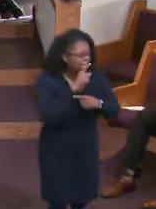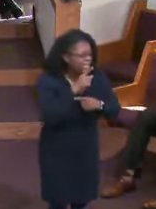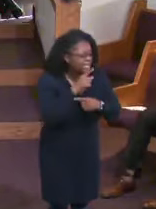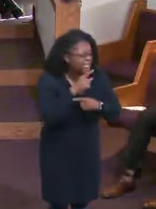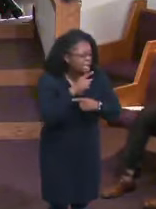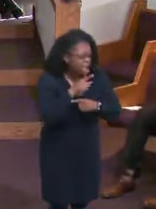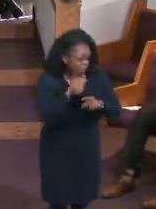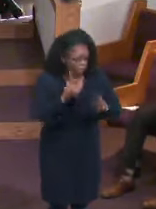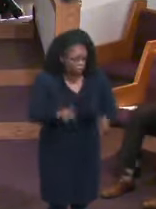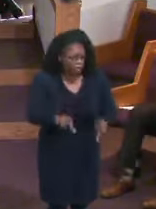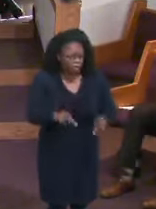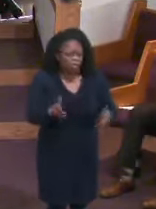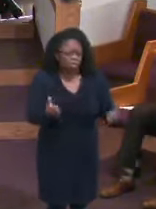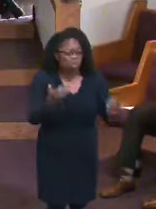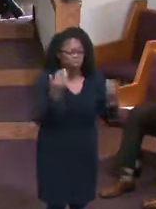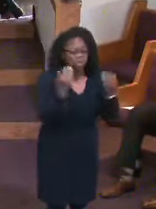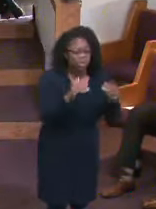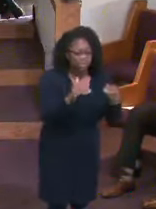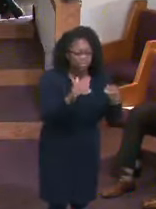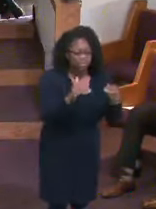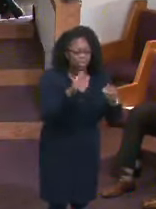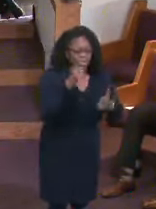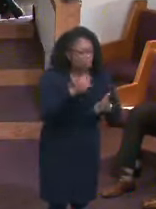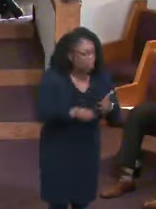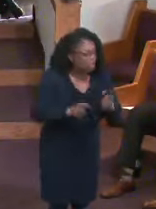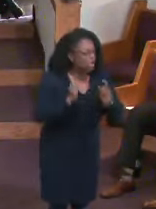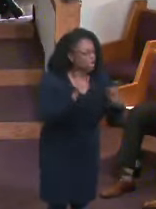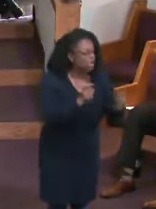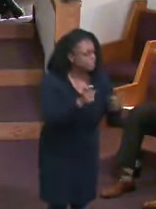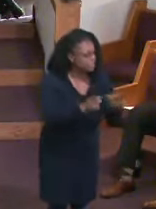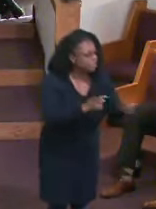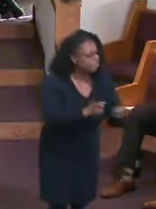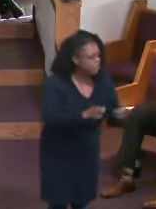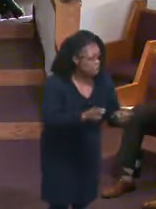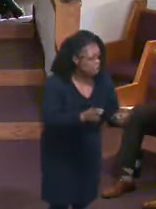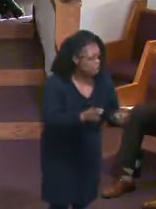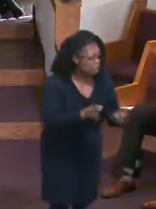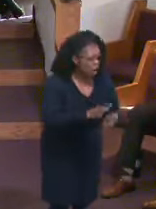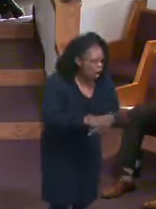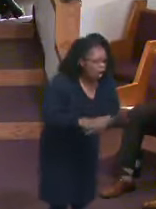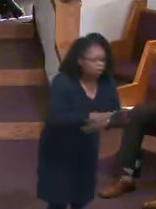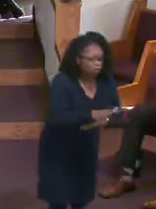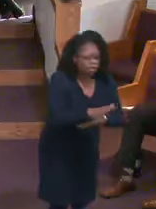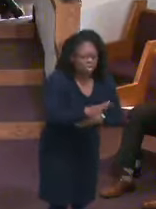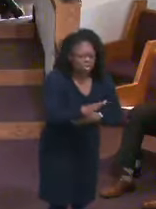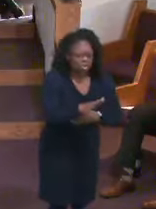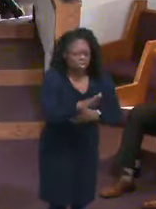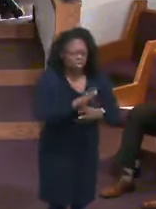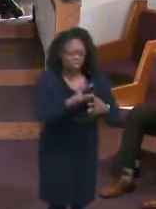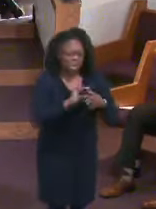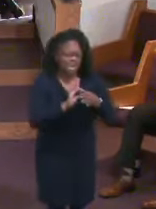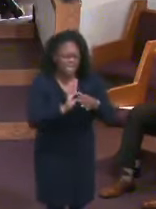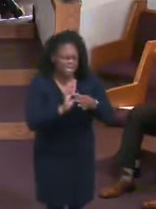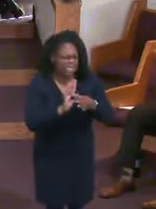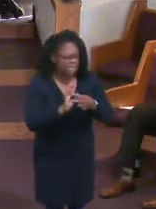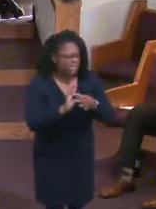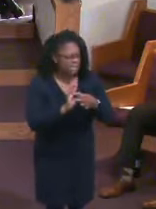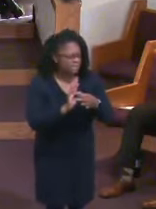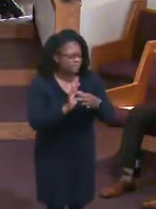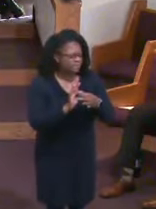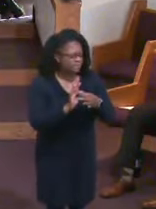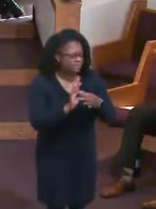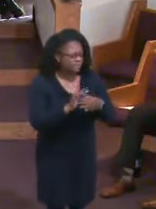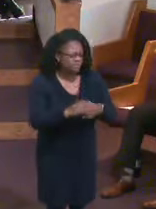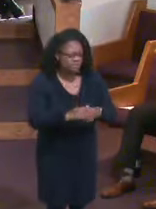to limit what they are given control over. Relationships, make no mistake about it, we all have a